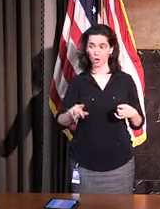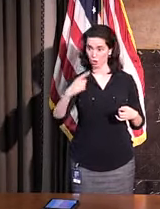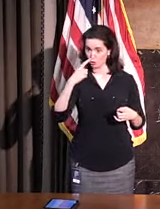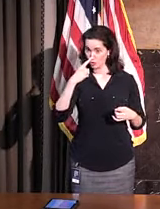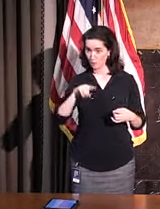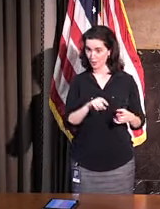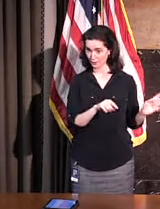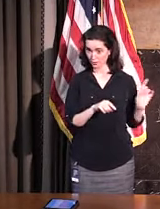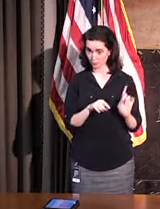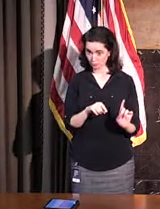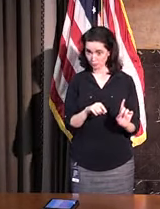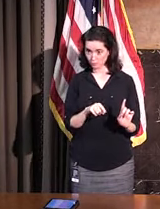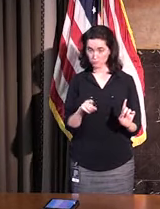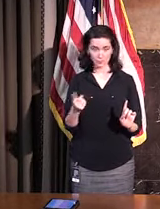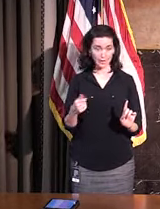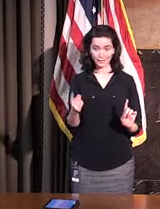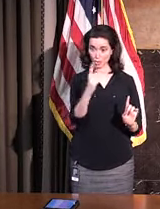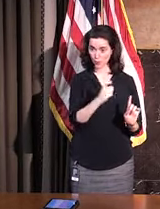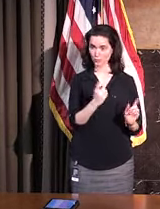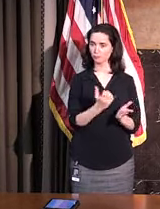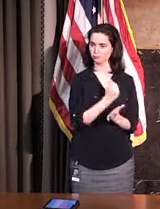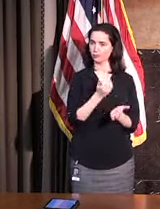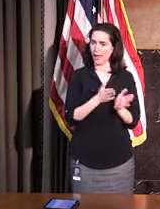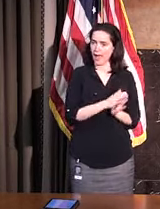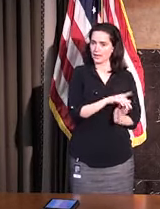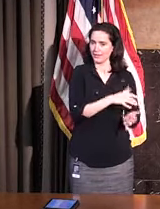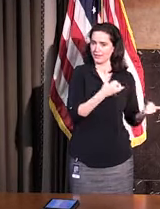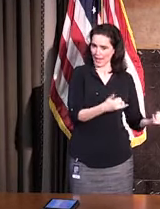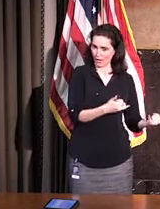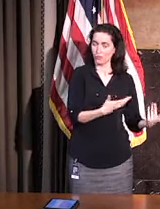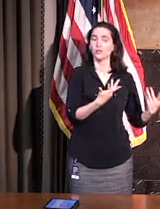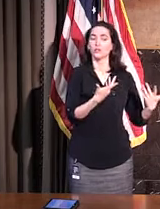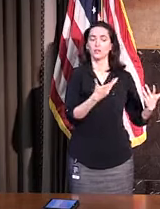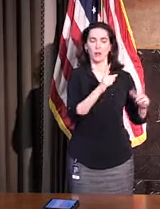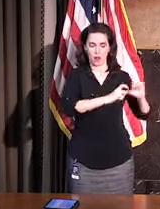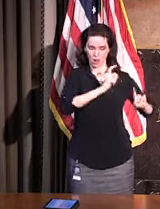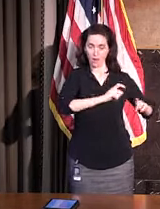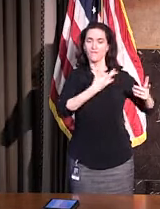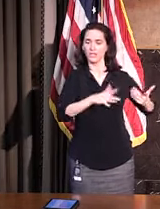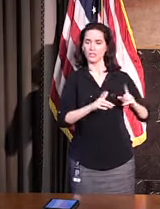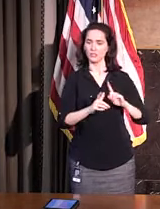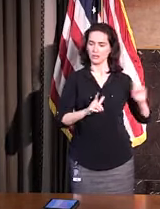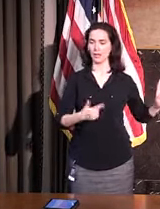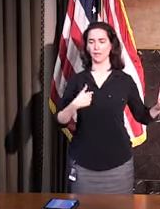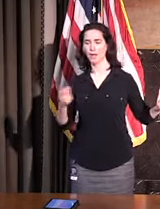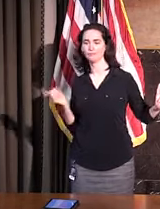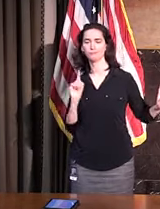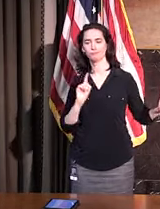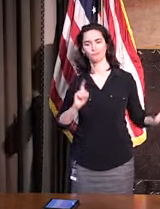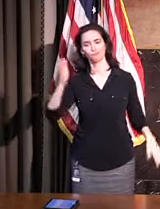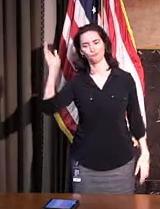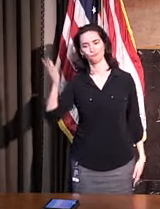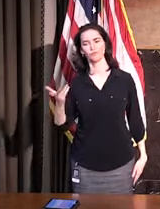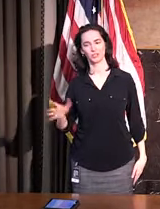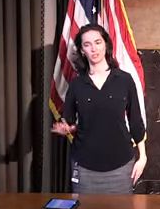he's at the podium, if you've got questions for him, go ahead and ask them. And then I'll be back on the other side of his presentation.